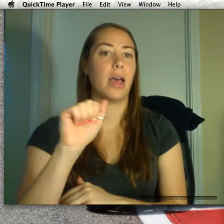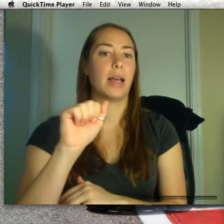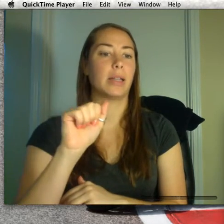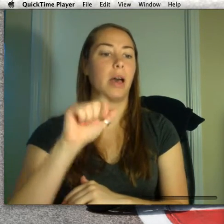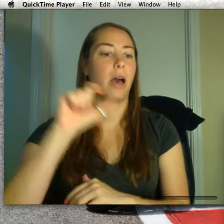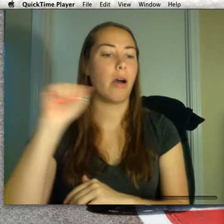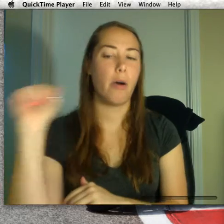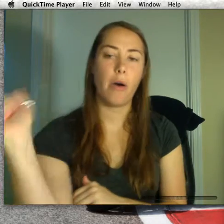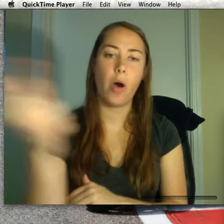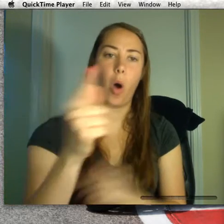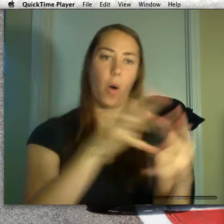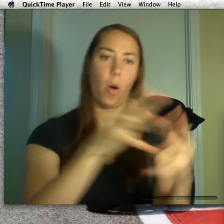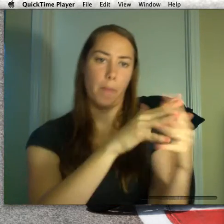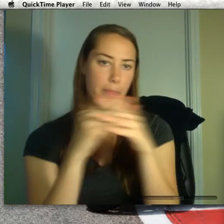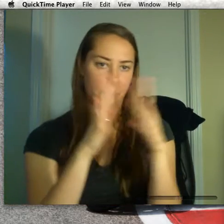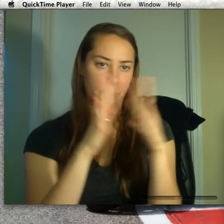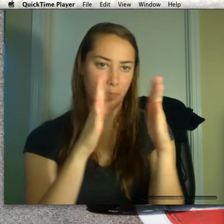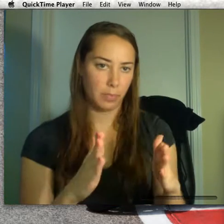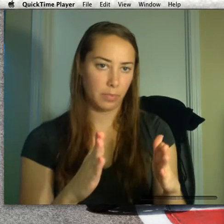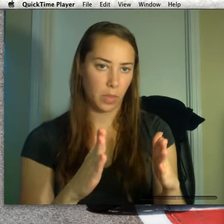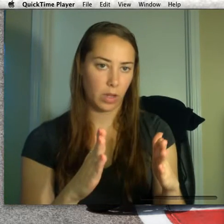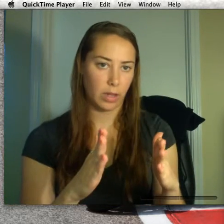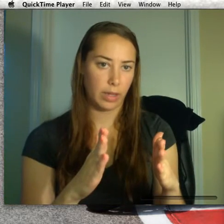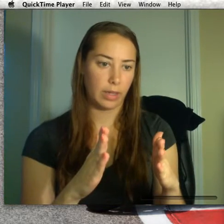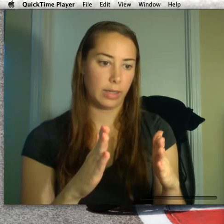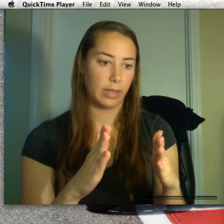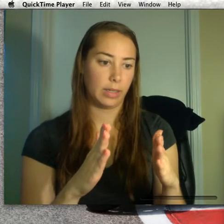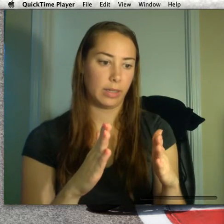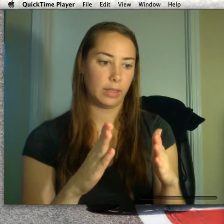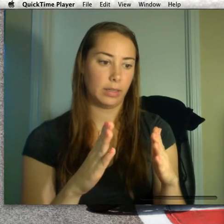plan. Every American deserves a health care plan.